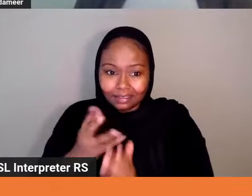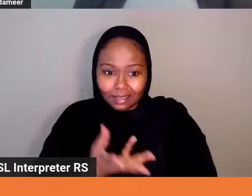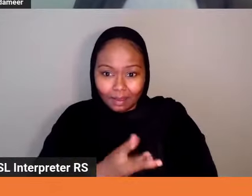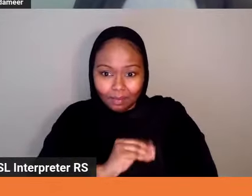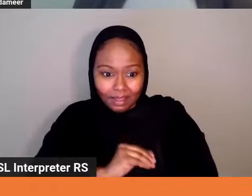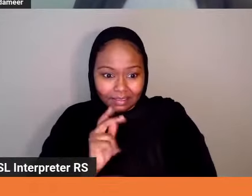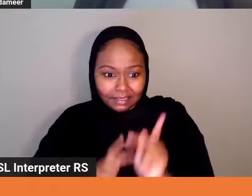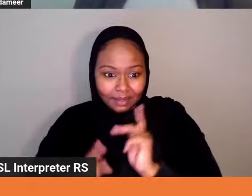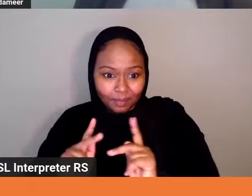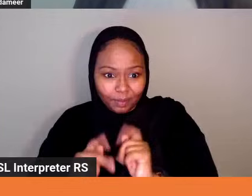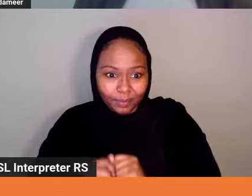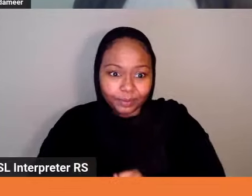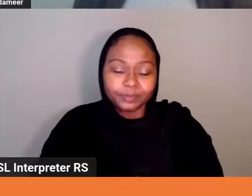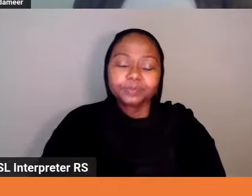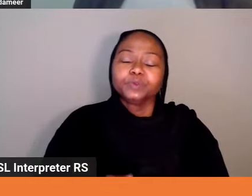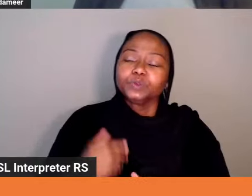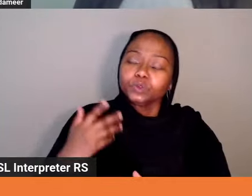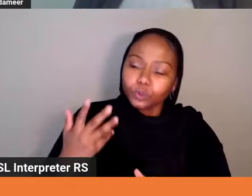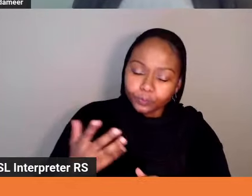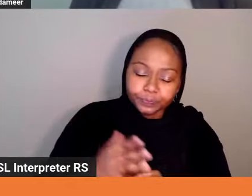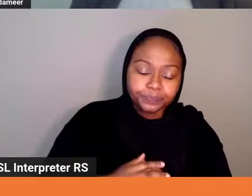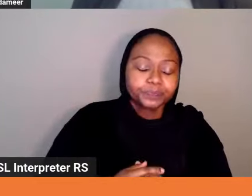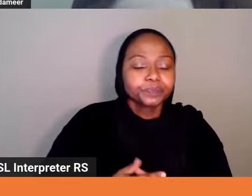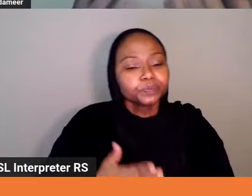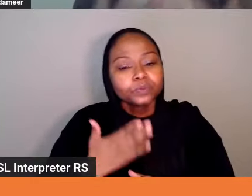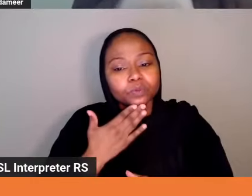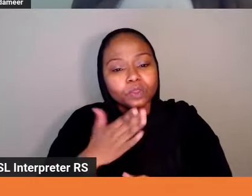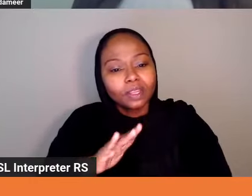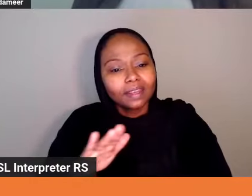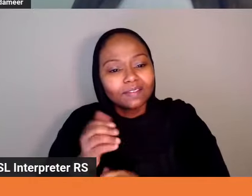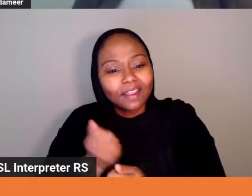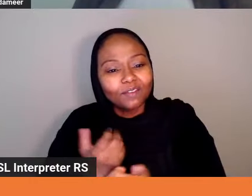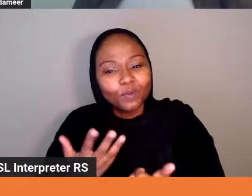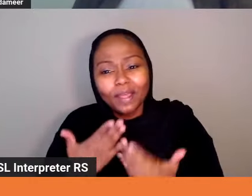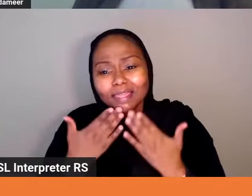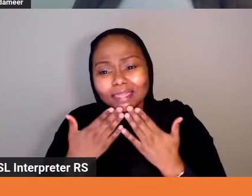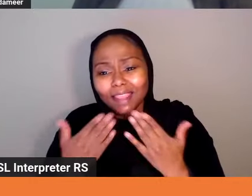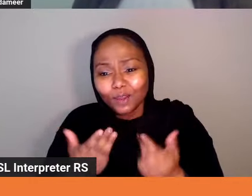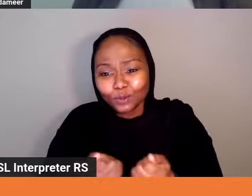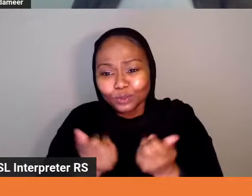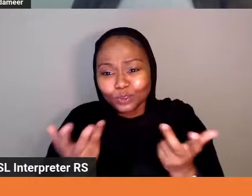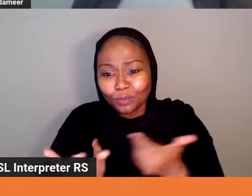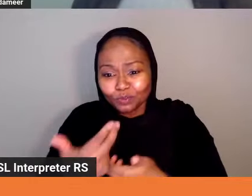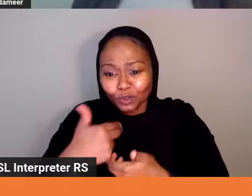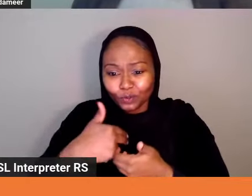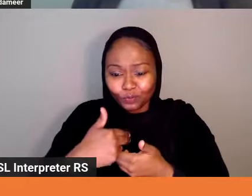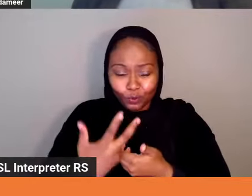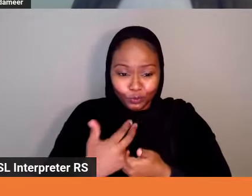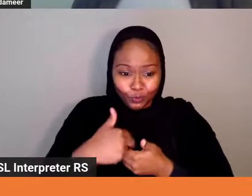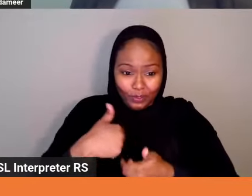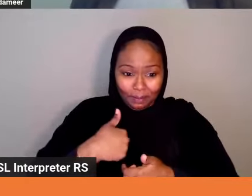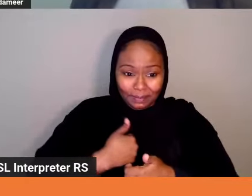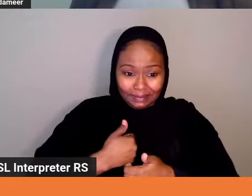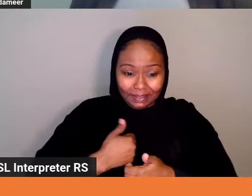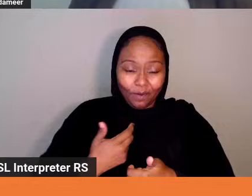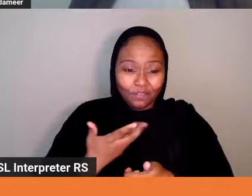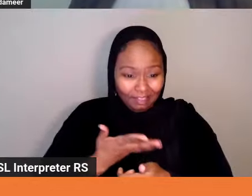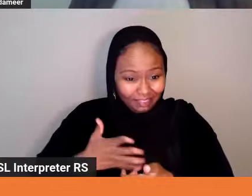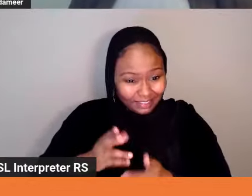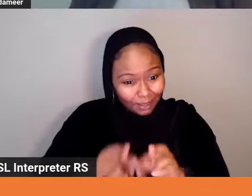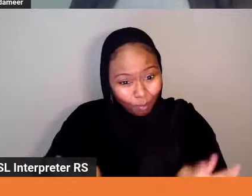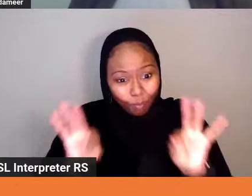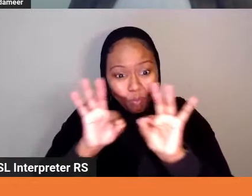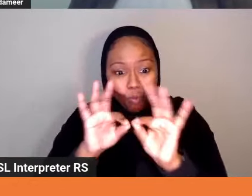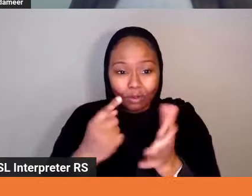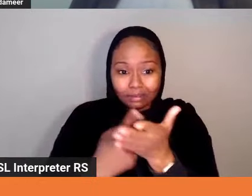evening, everyone, and thank you so much for including me in this very important discussion.